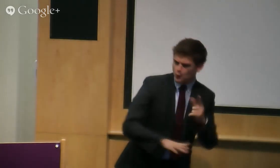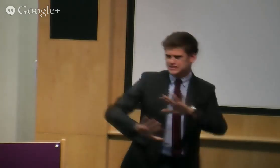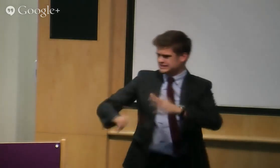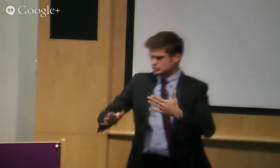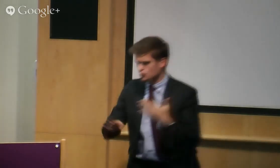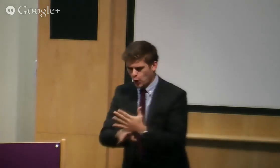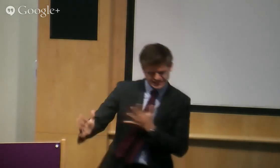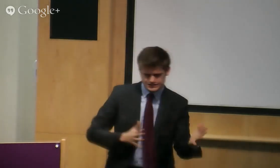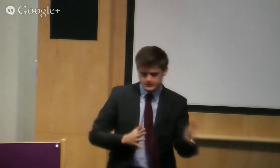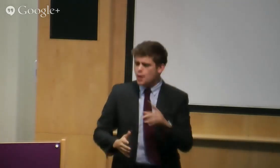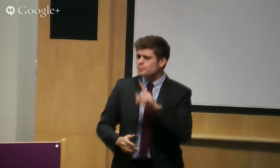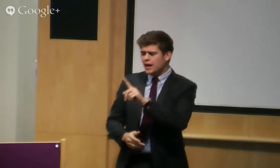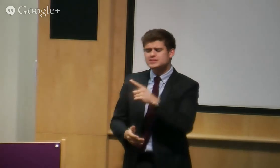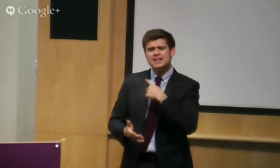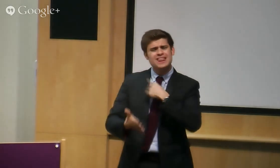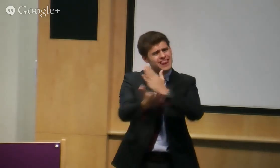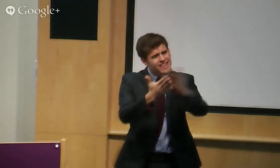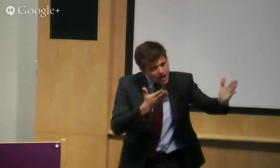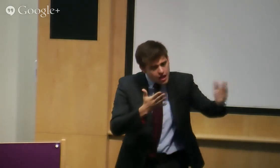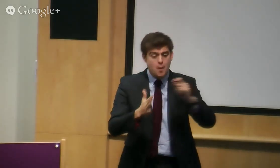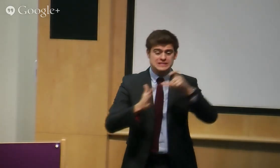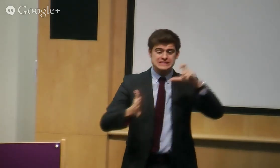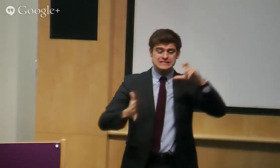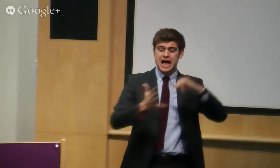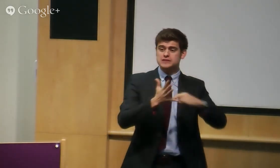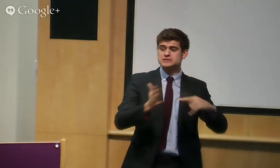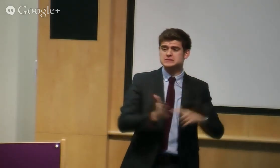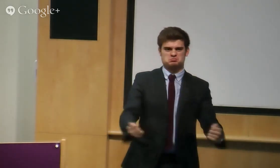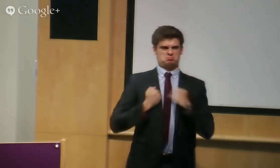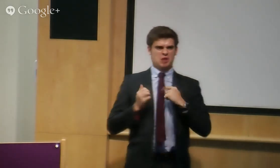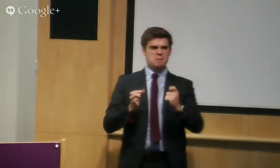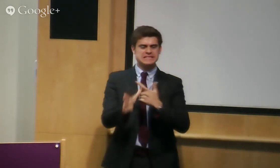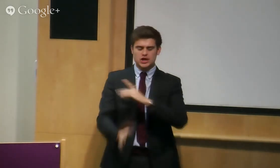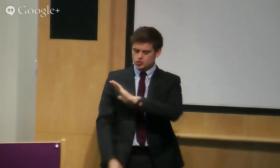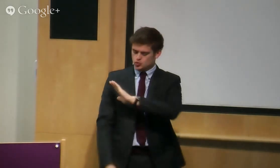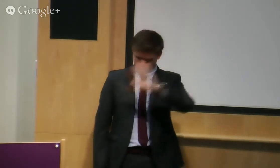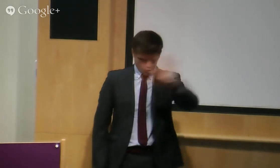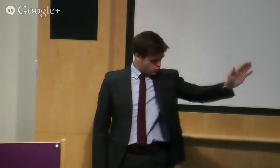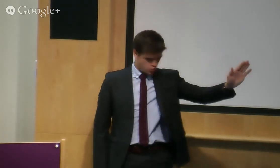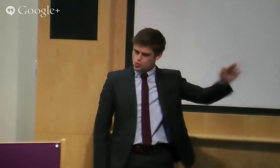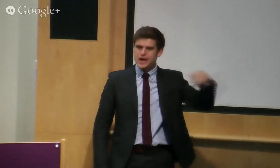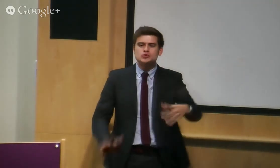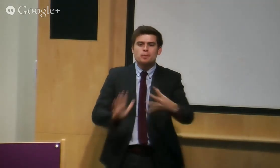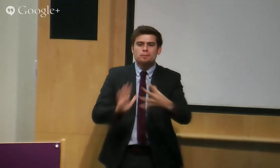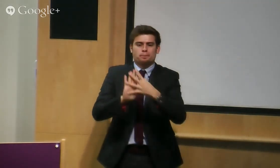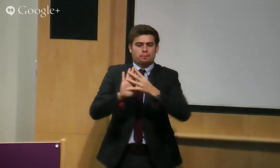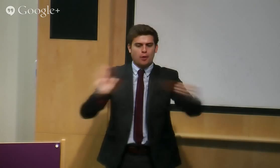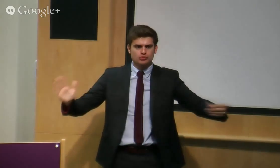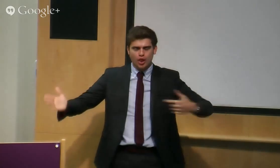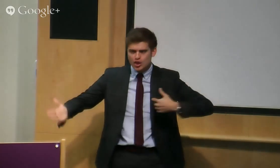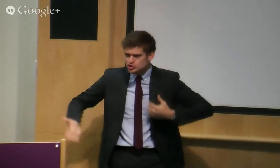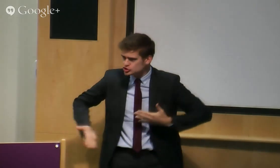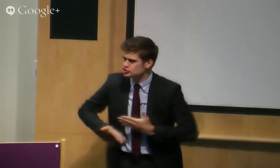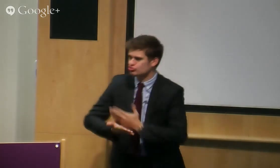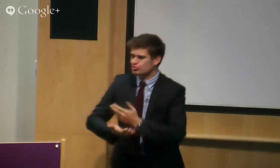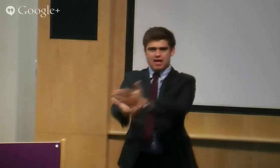subsequently had a range of conversations about our direction moving forward. But this PCST model is not something that we have invented